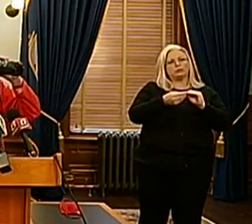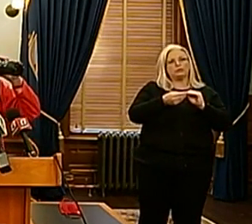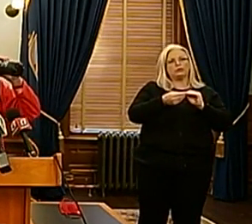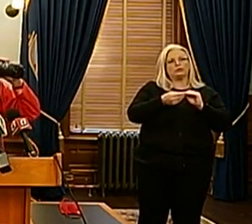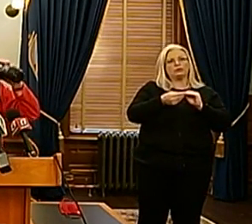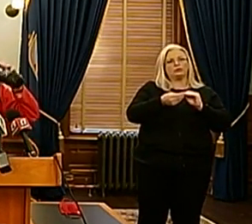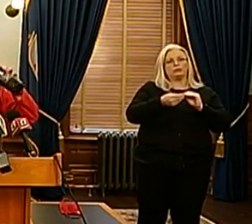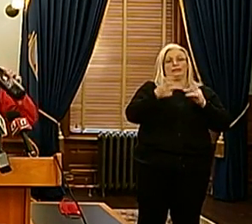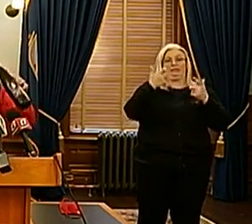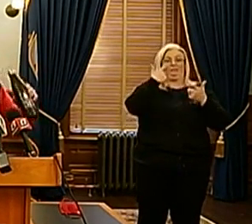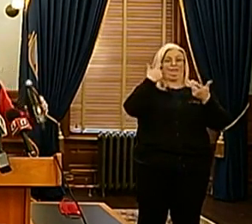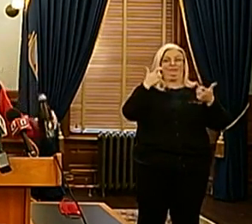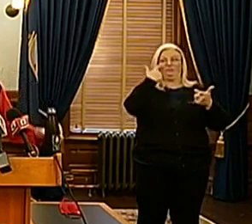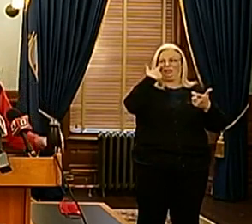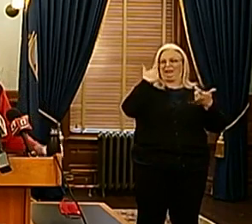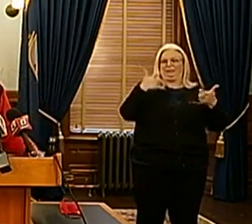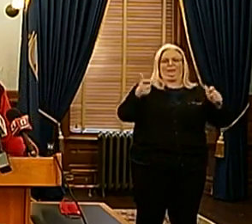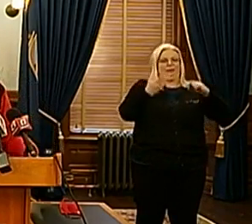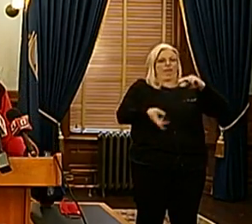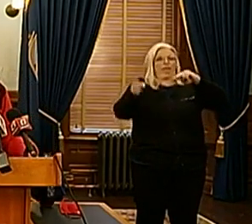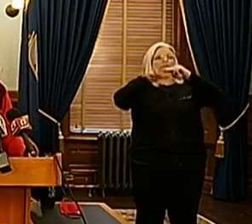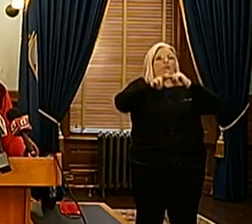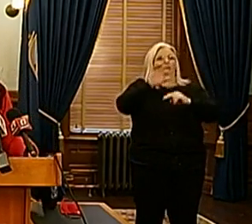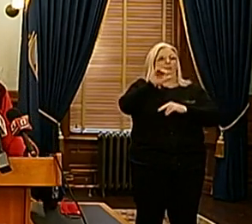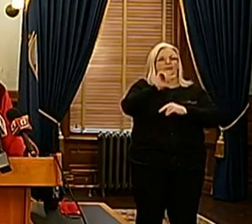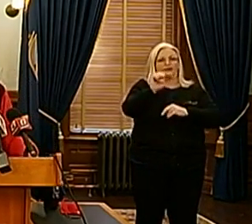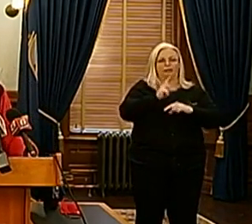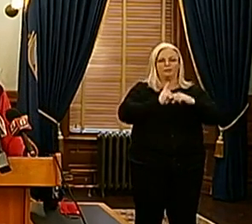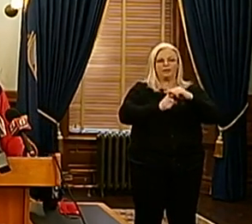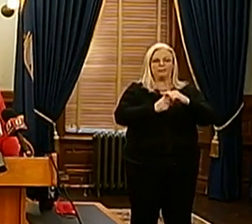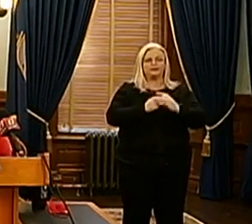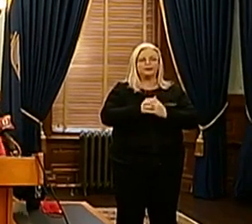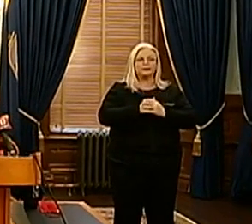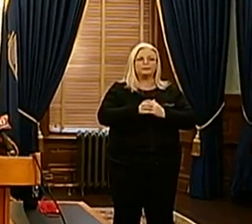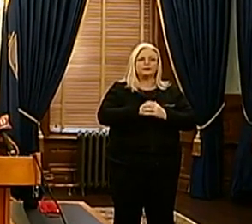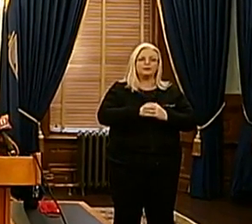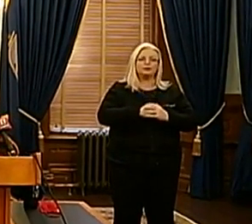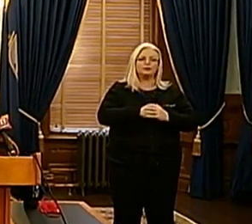the big increase in cases and all of that.